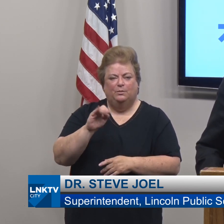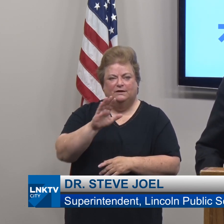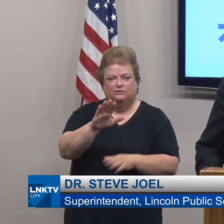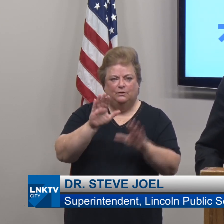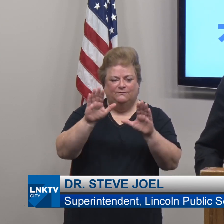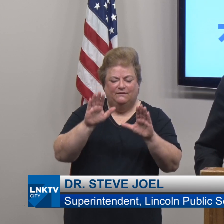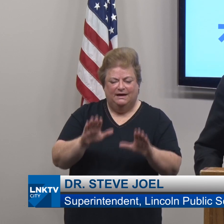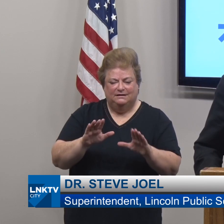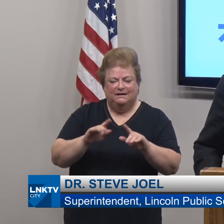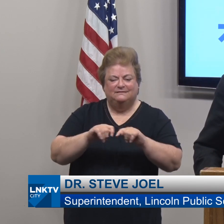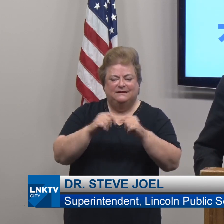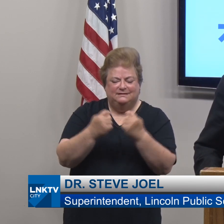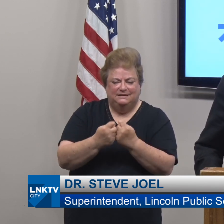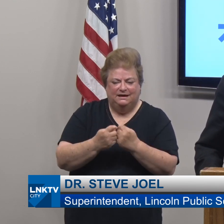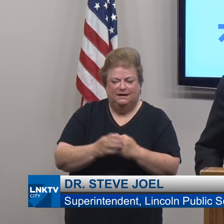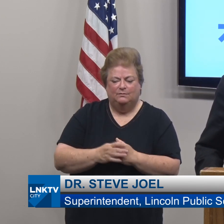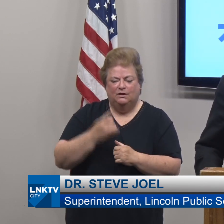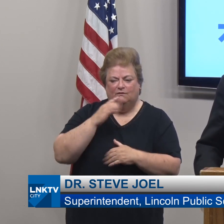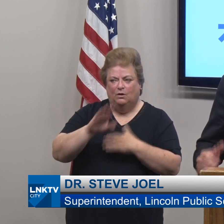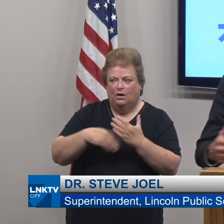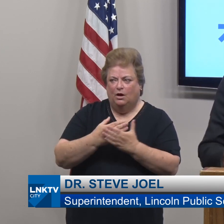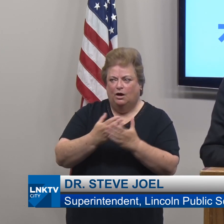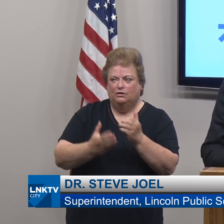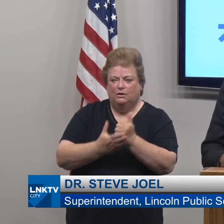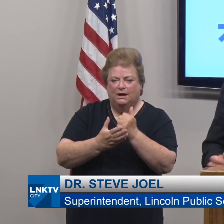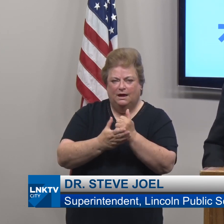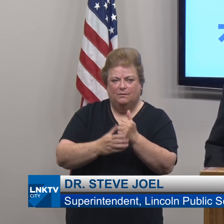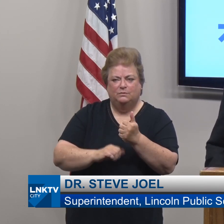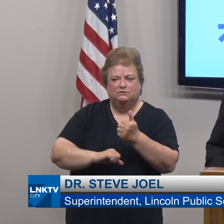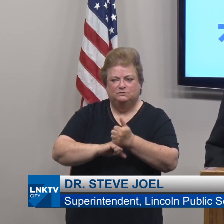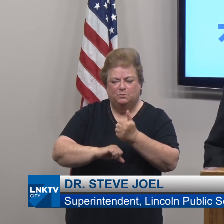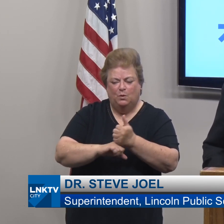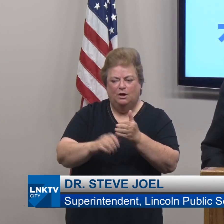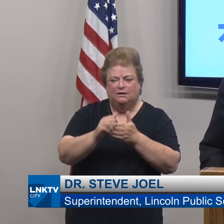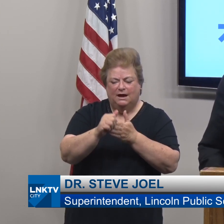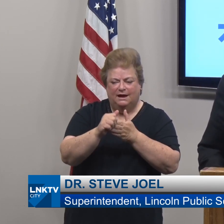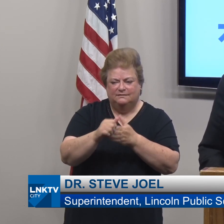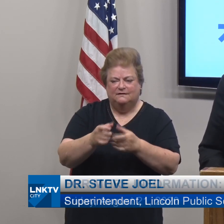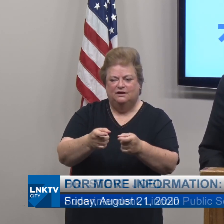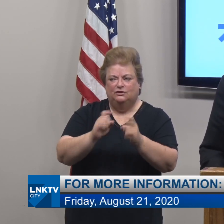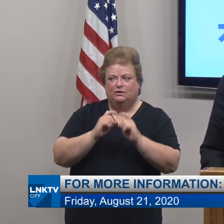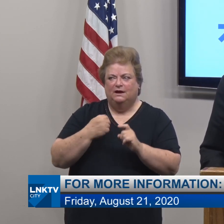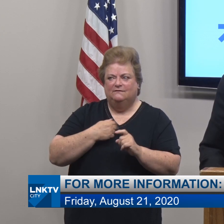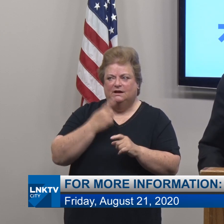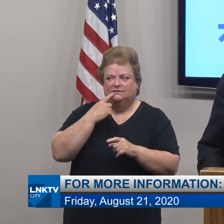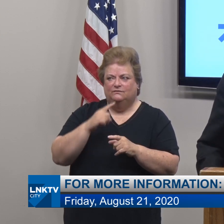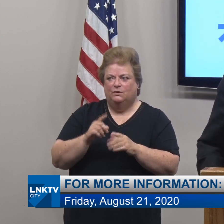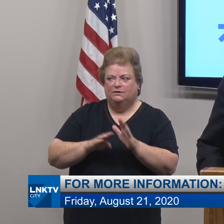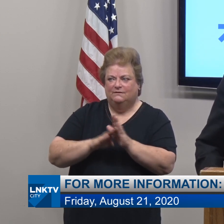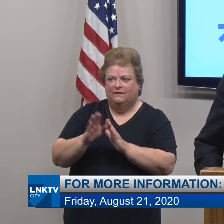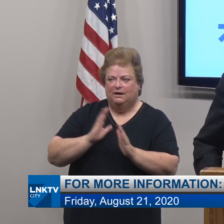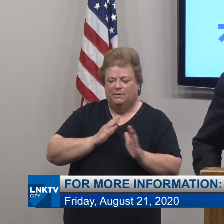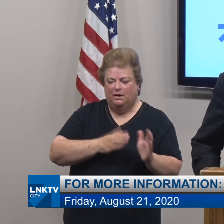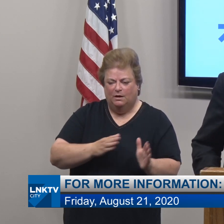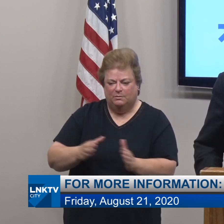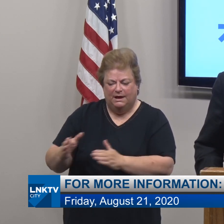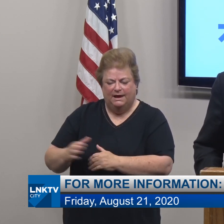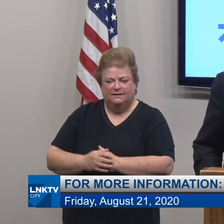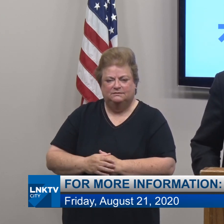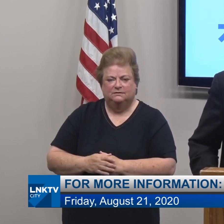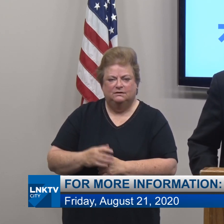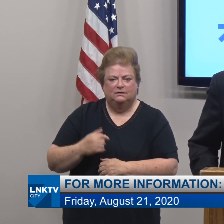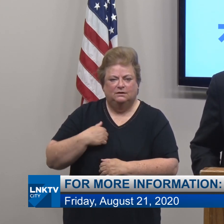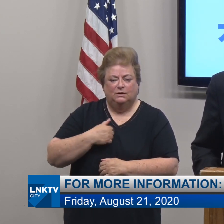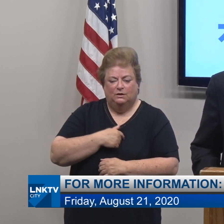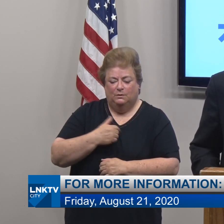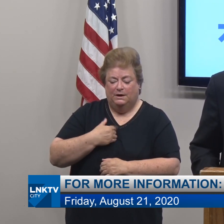health professionals for all the help and support and guidance you've given us as we've developed our plans. Our plans are good. We've got a week of